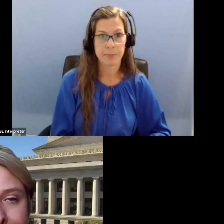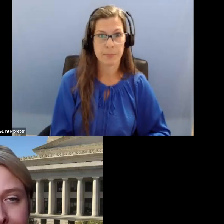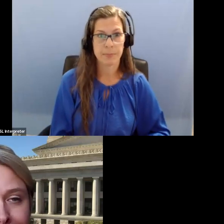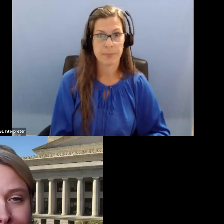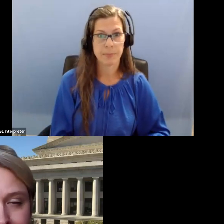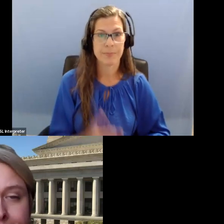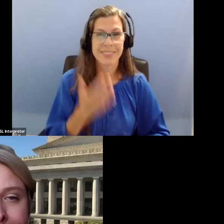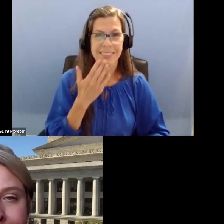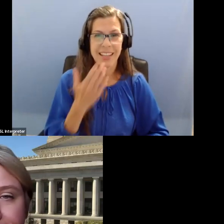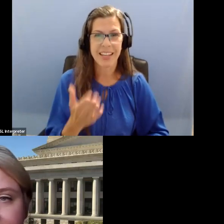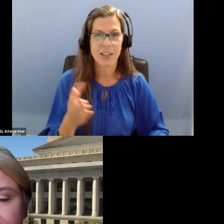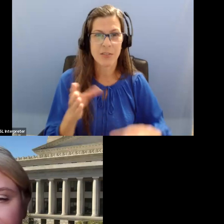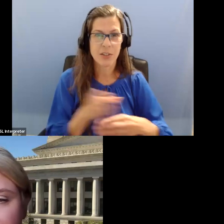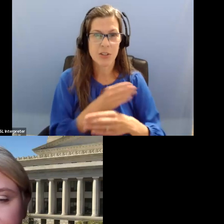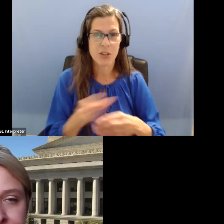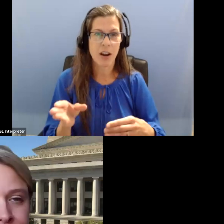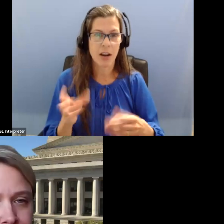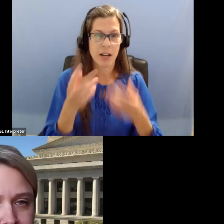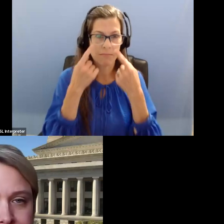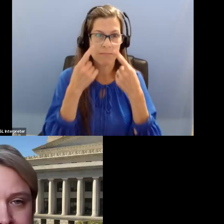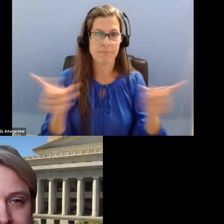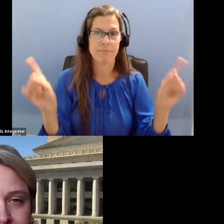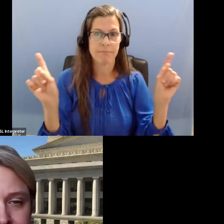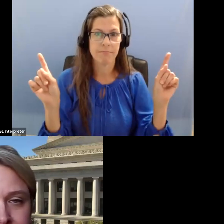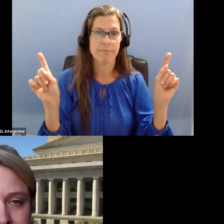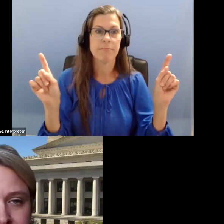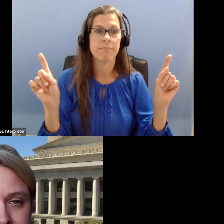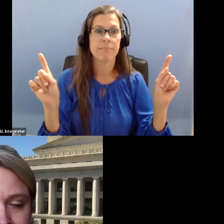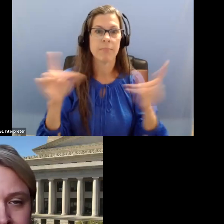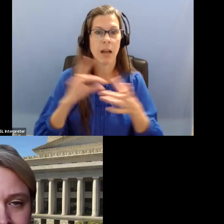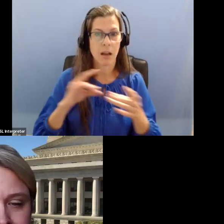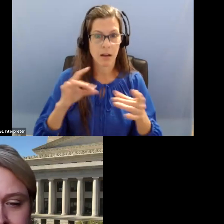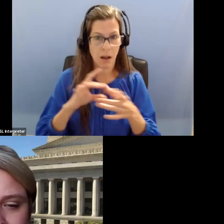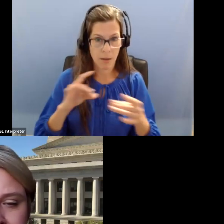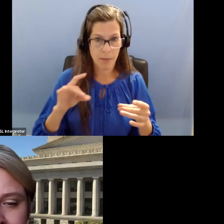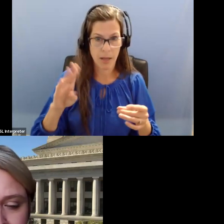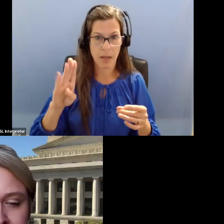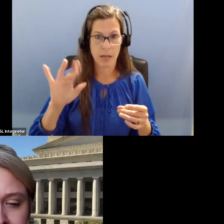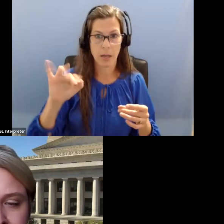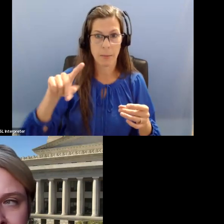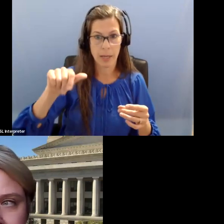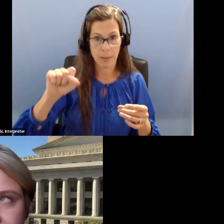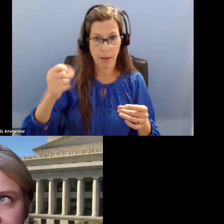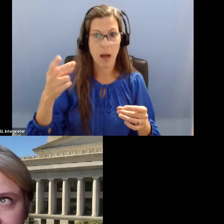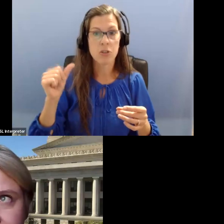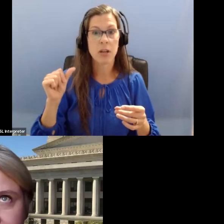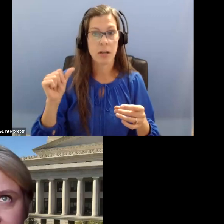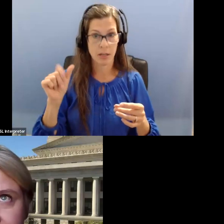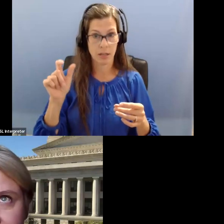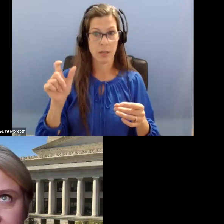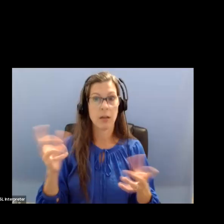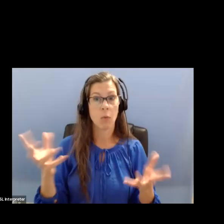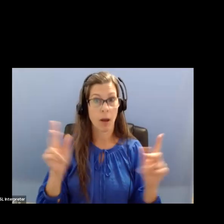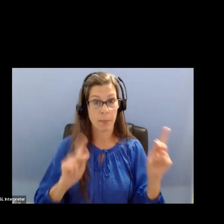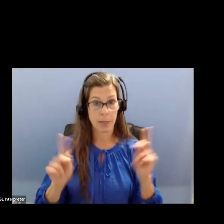Megan, thanks for sharing those updates. Just a quick comment here from Bipasha, or a request to definitely have people with lived